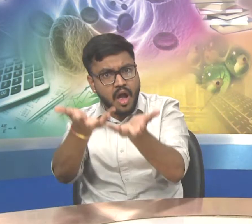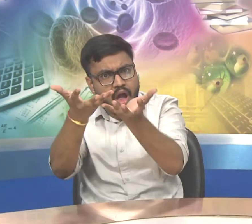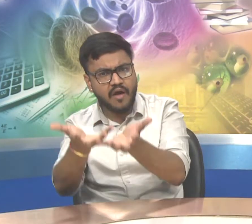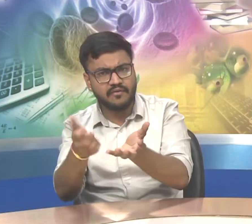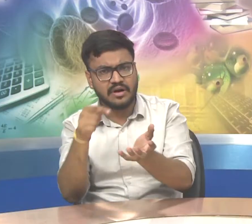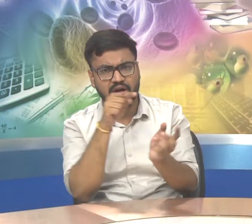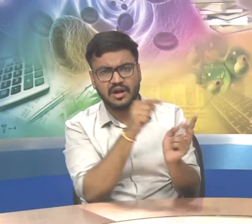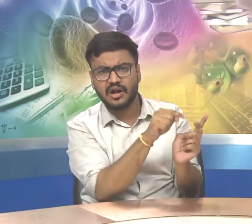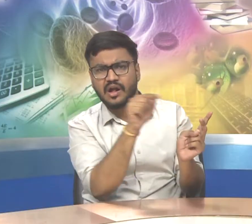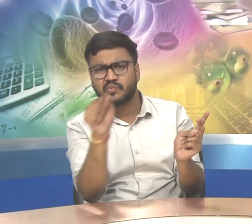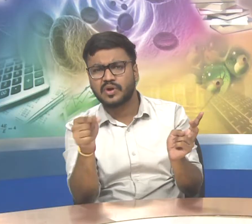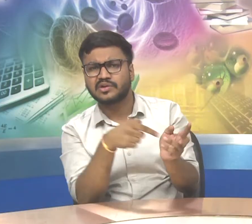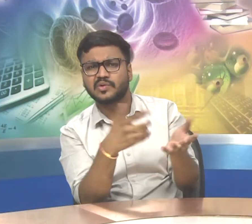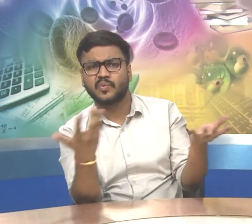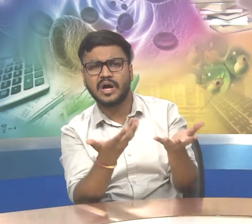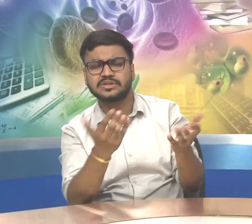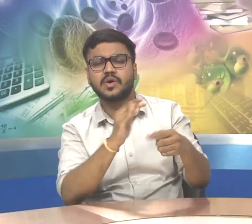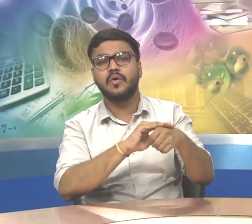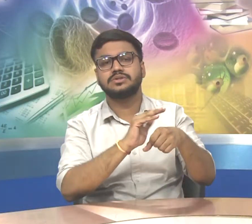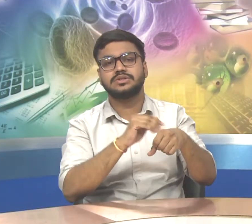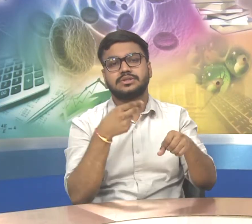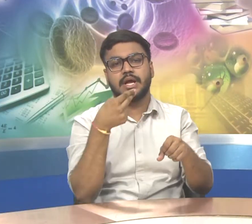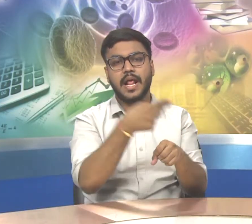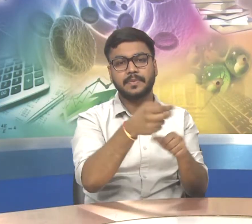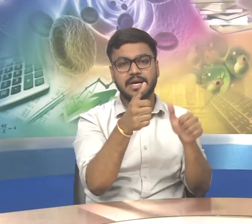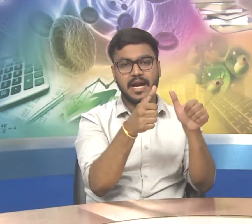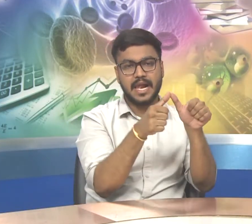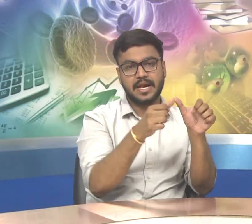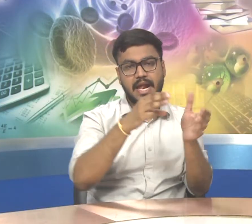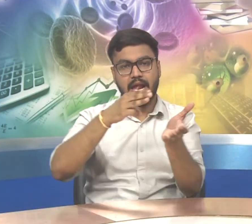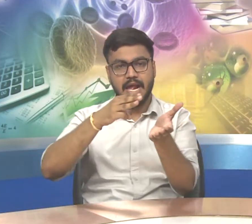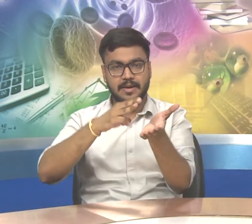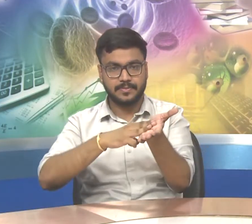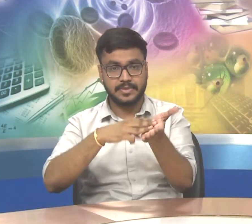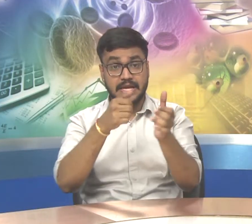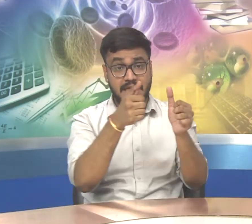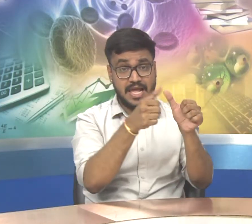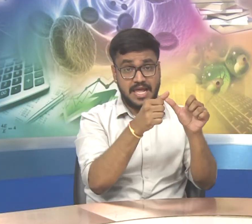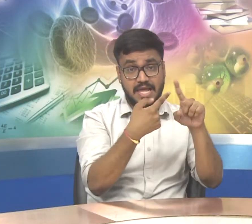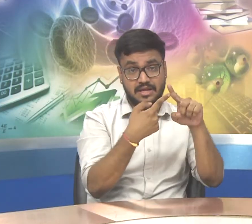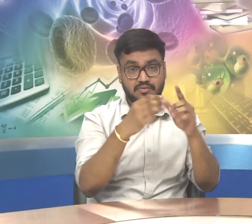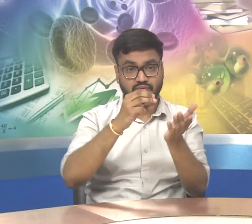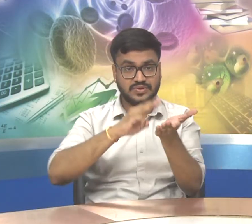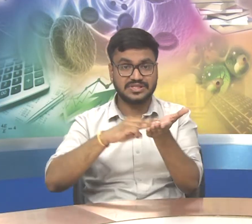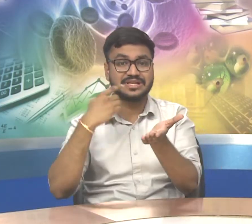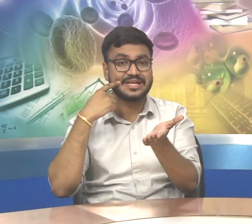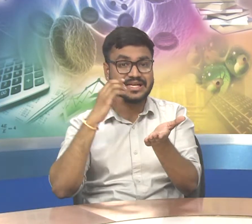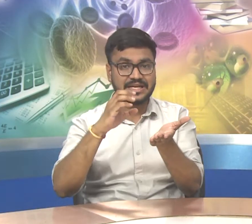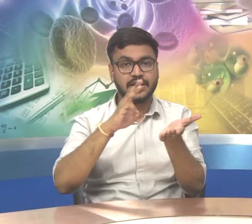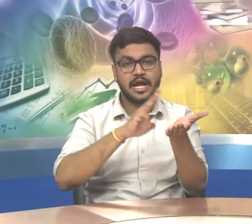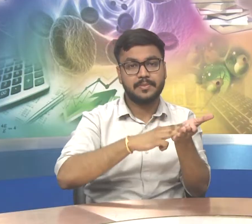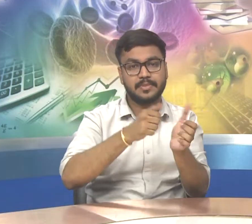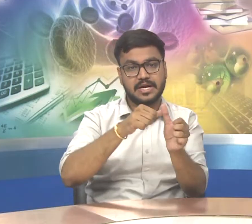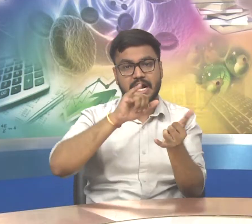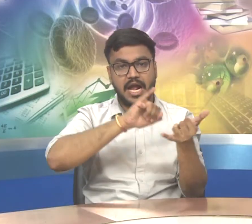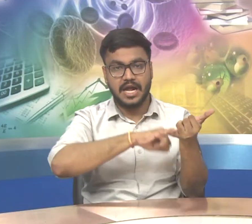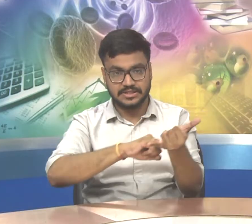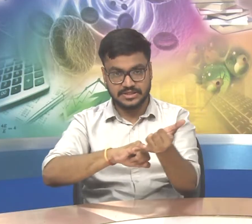and each kind of atom has its own weight, and this weight is called atomic